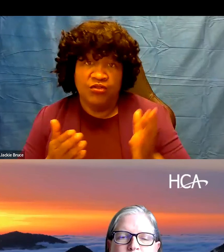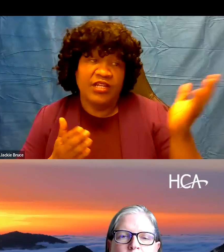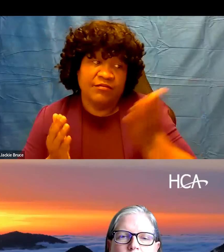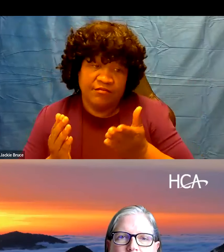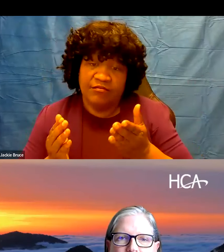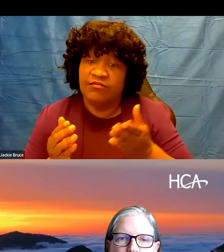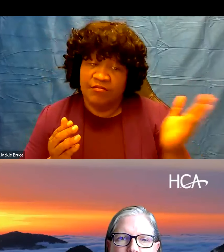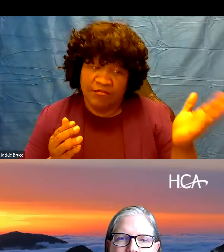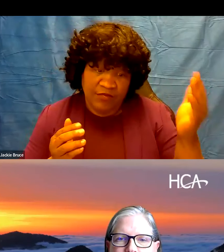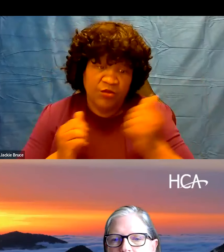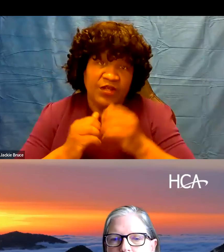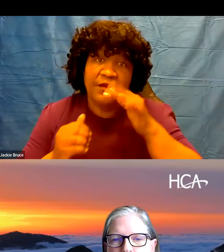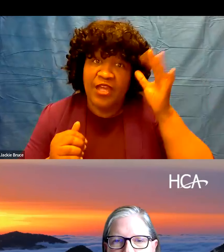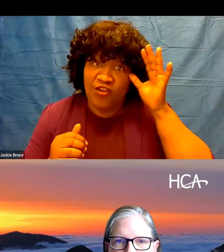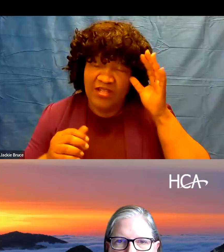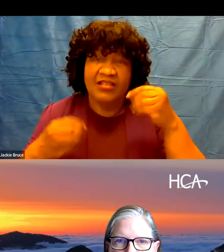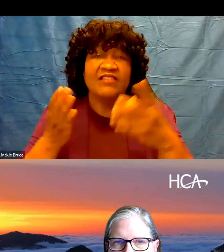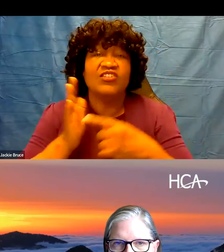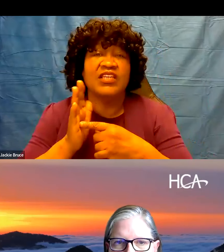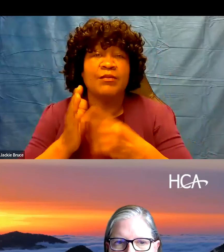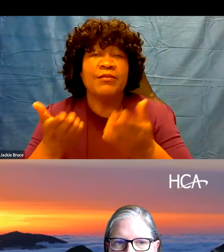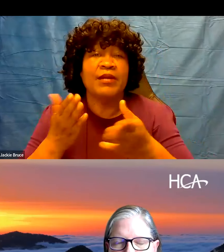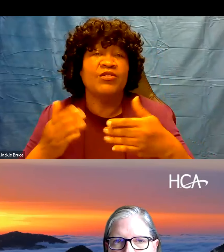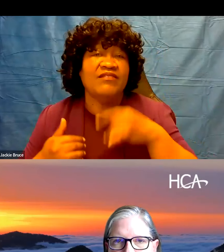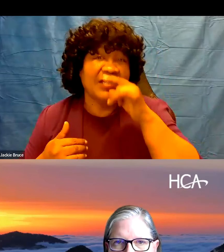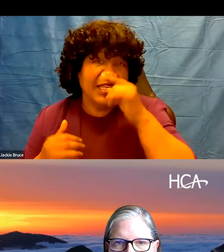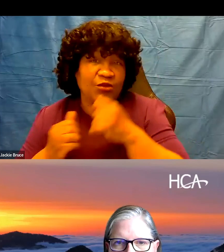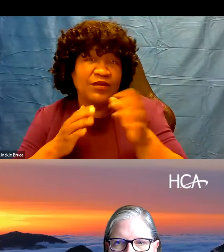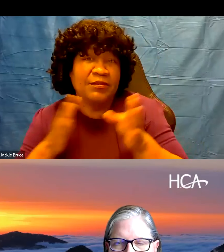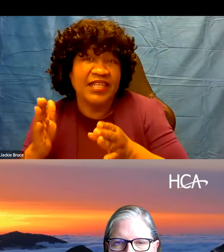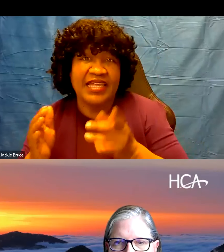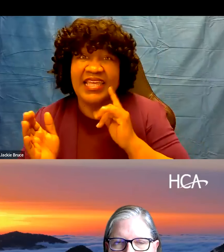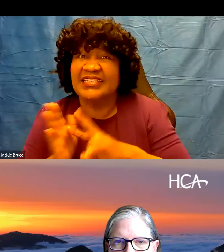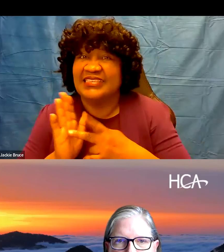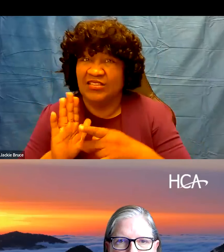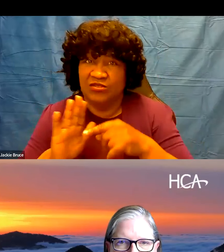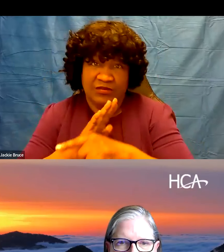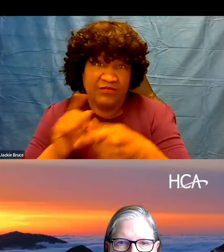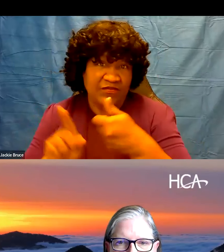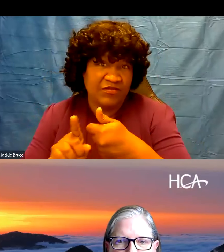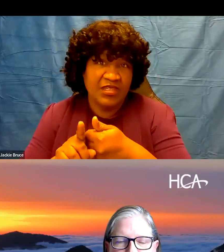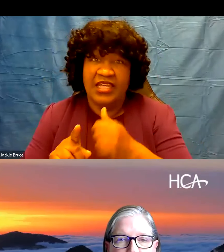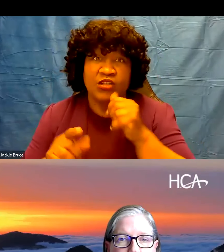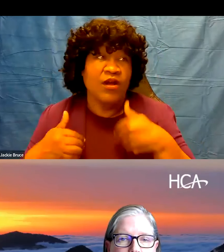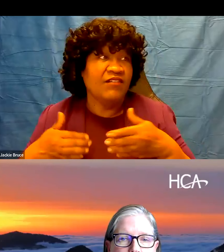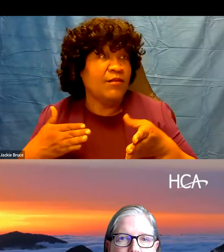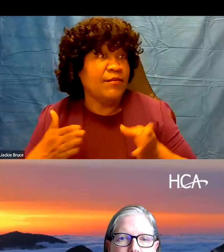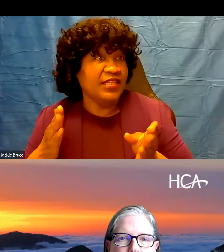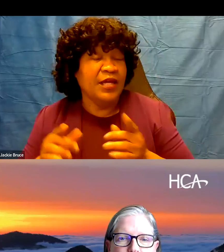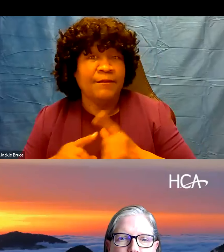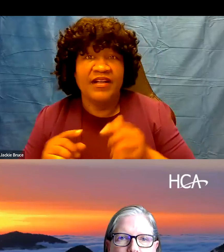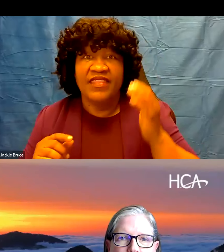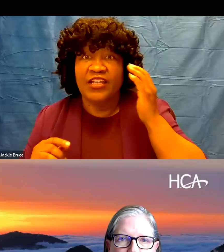in. An example is you have a kid with a plan and intent, and they don't have means, but maybe they know the